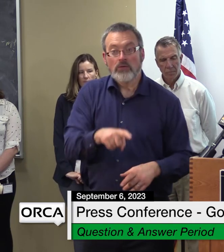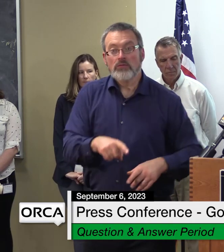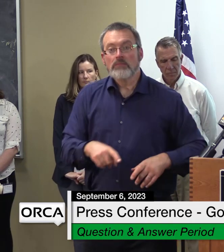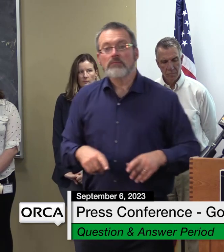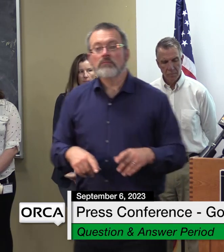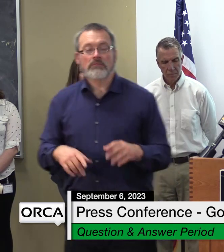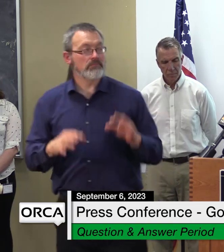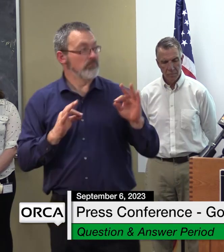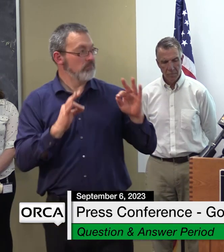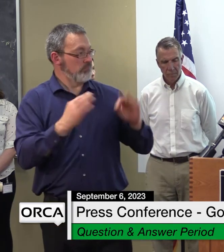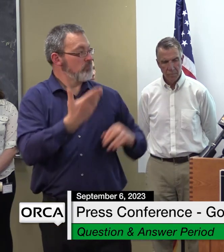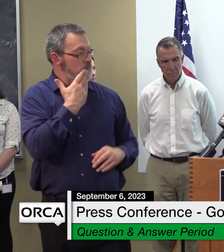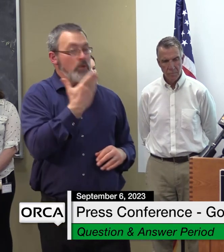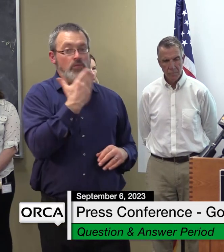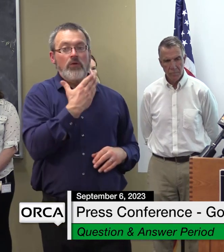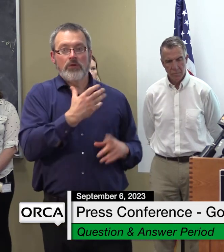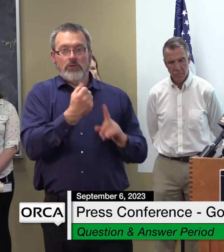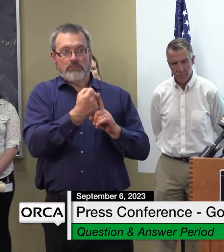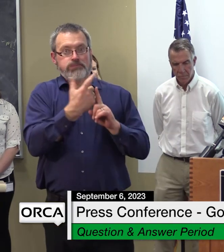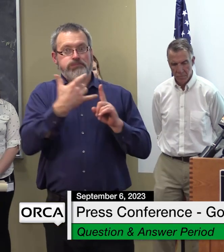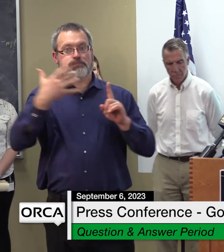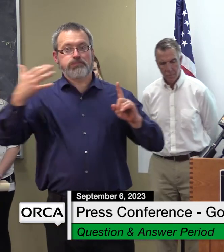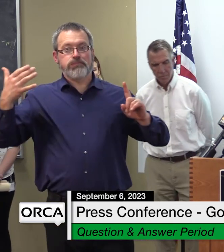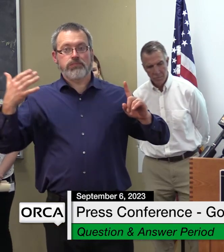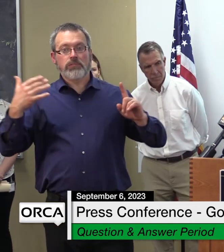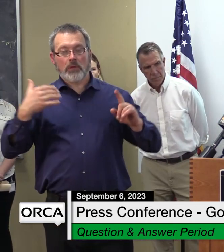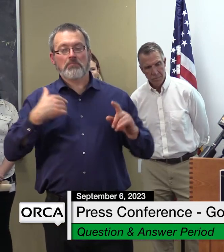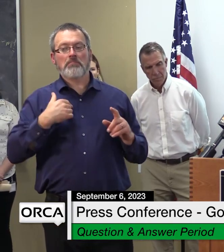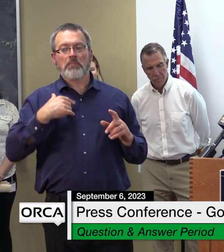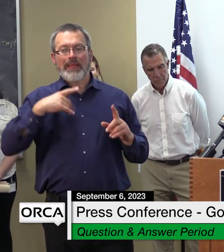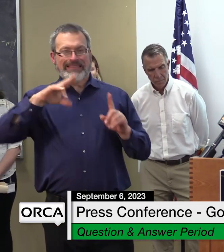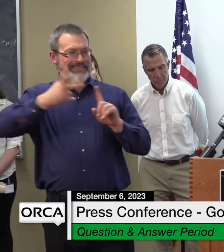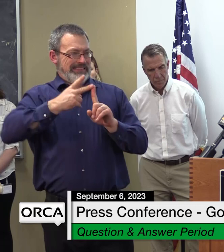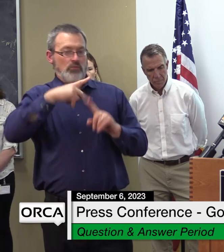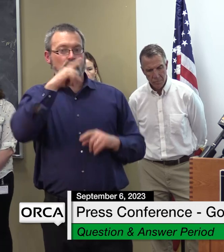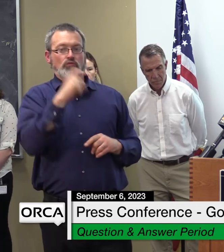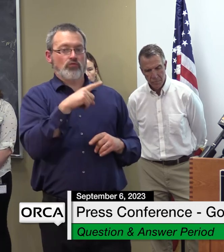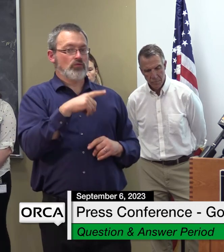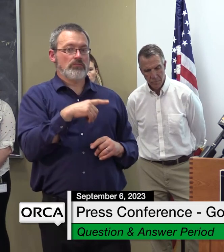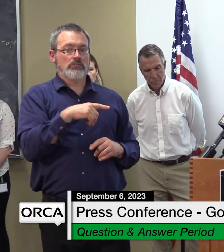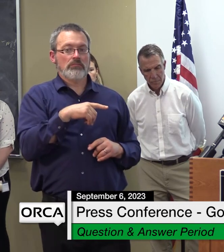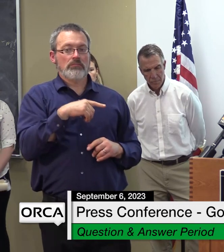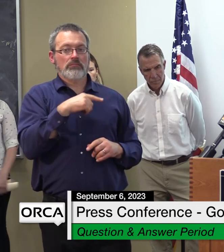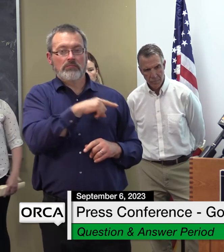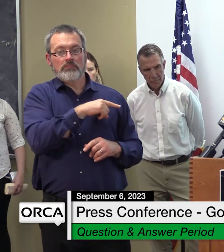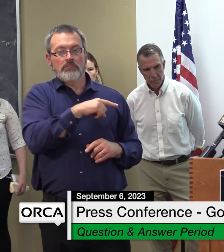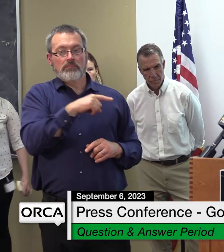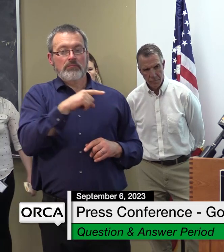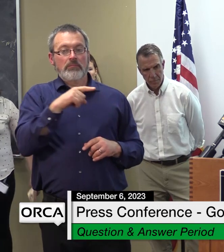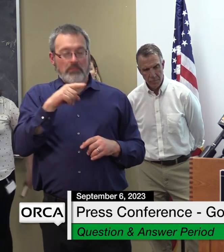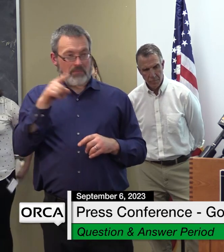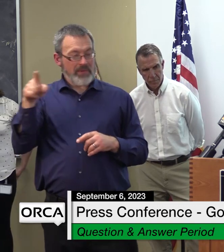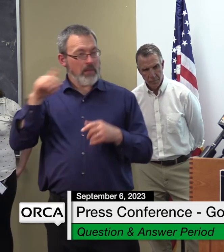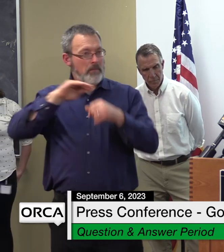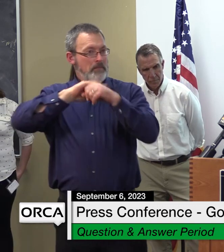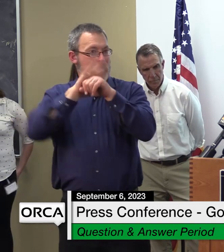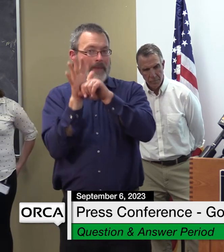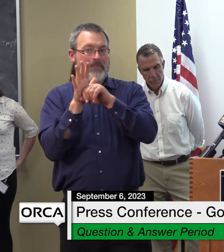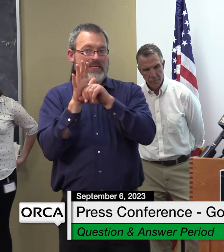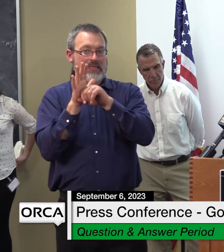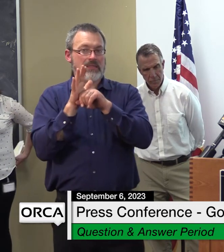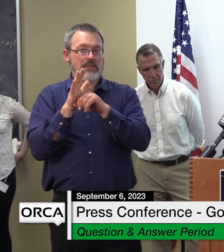know, I did do a follow-up, Mr. Harrington. So sure. You mentioned the pandemic unemployment assistance. Why do you think the Department of